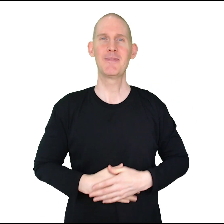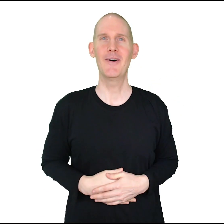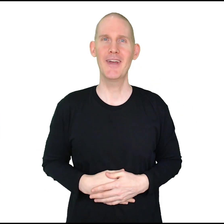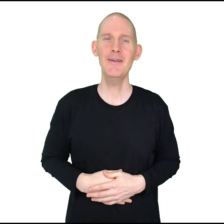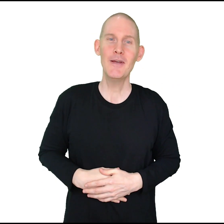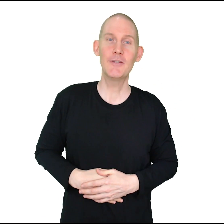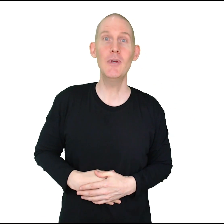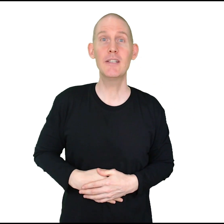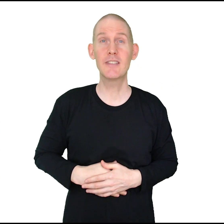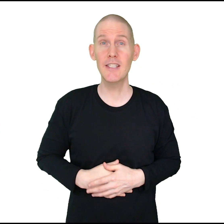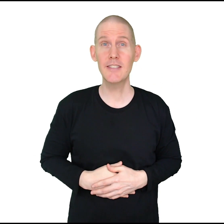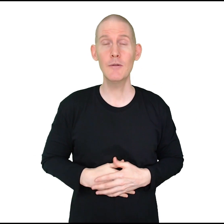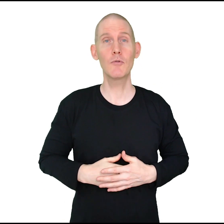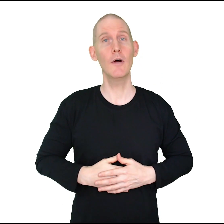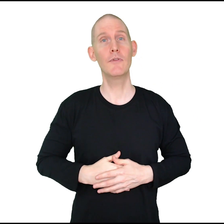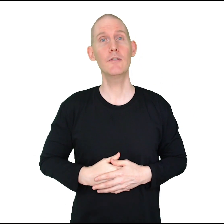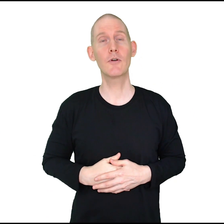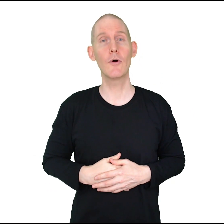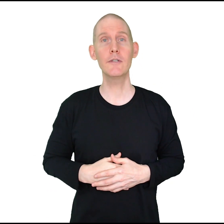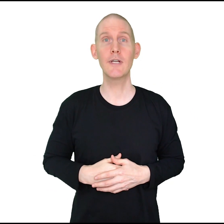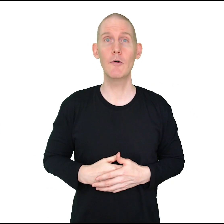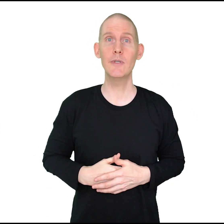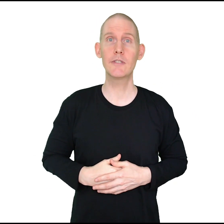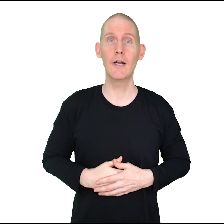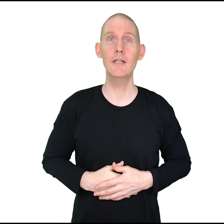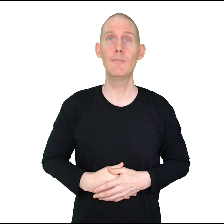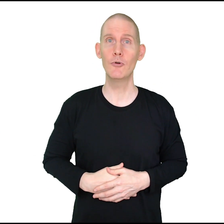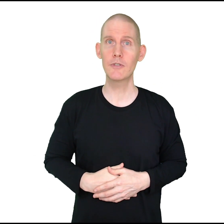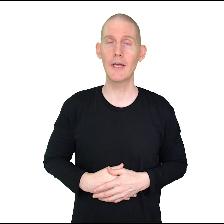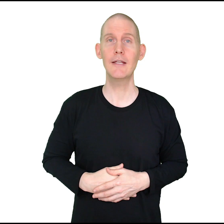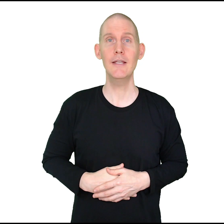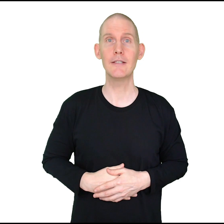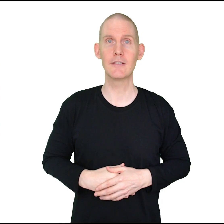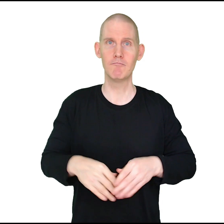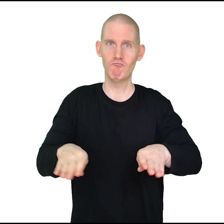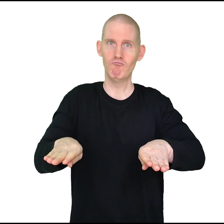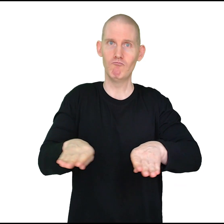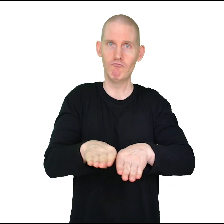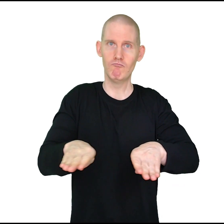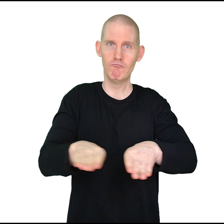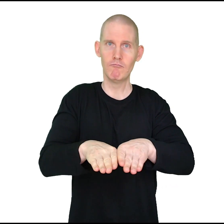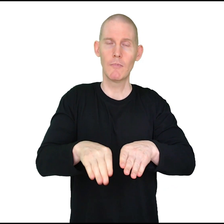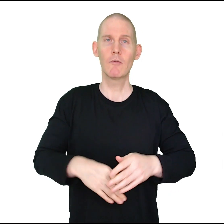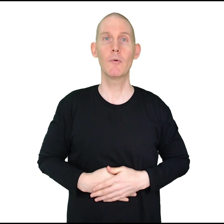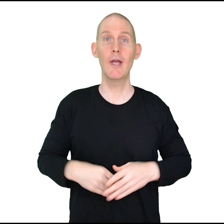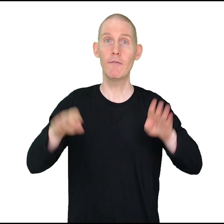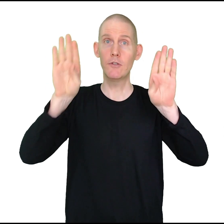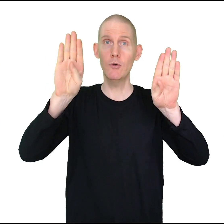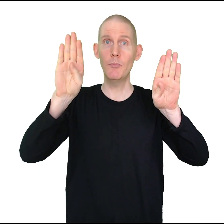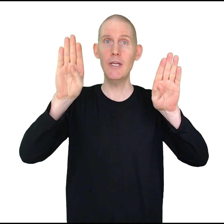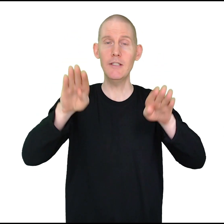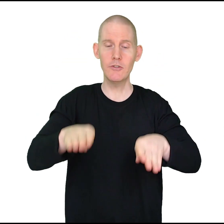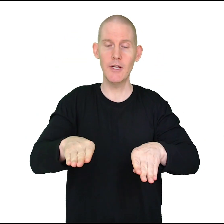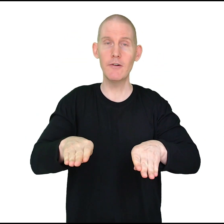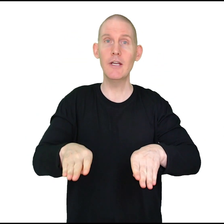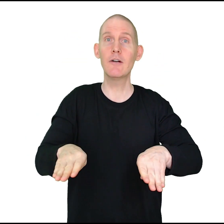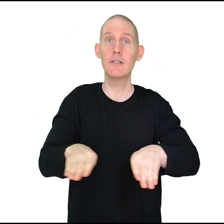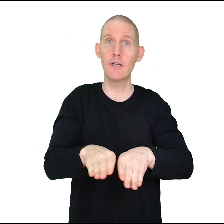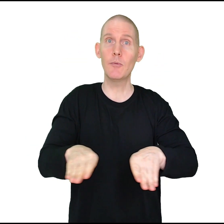Okay, to be consistent throughout this course, I will be signing boots like this. Where we have the 2 B's, you're down here and double